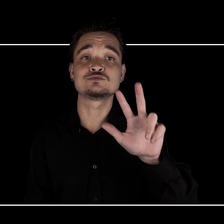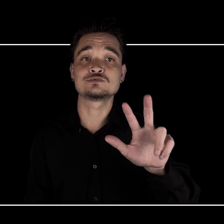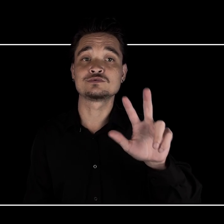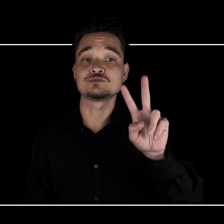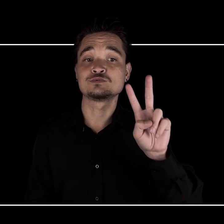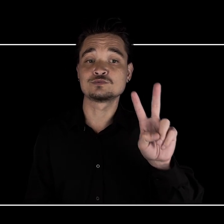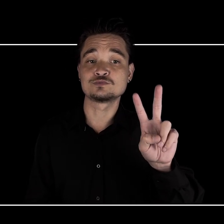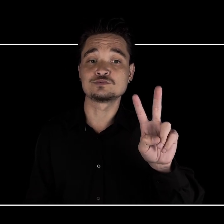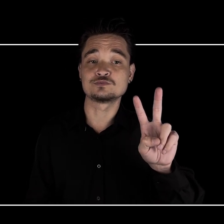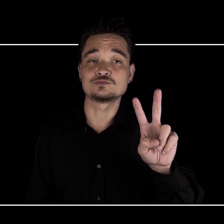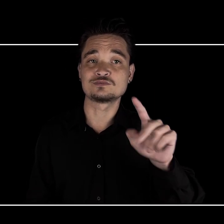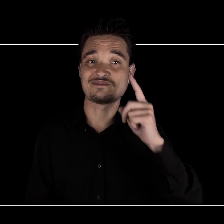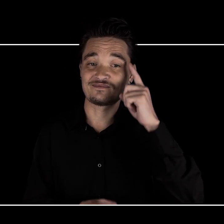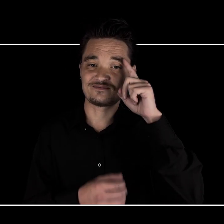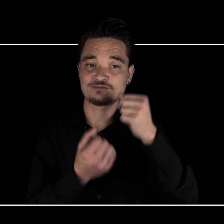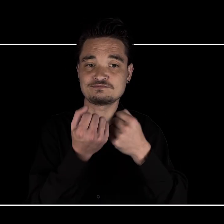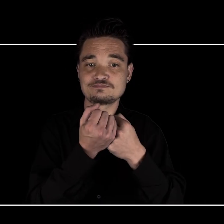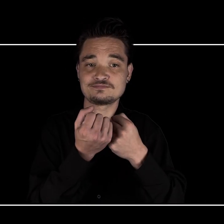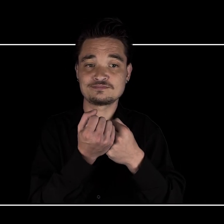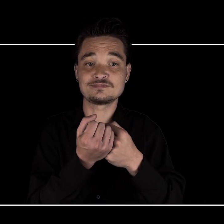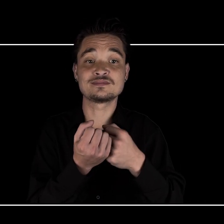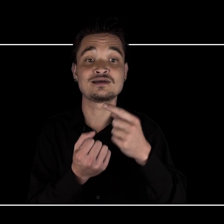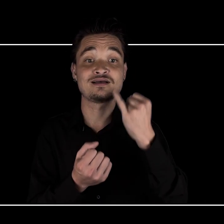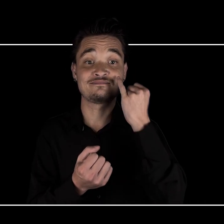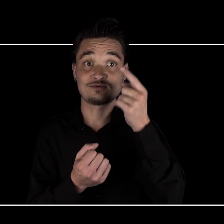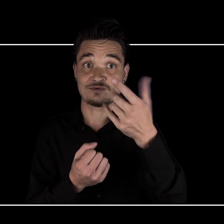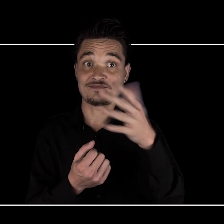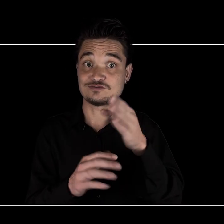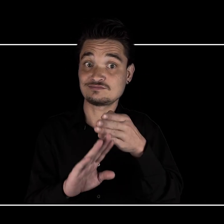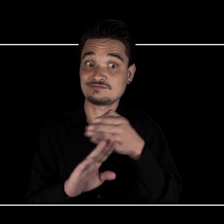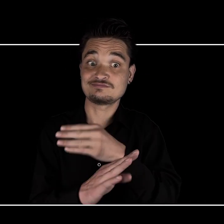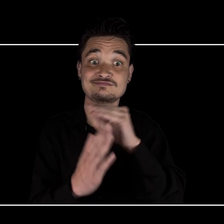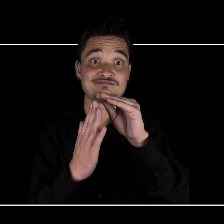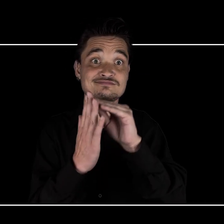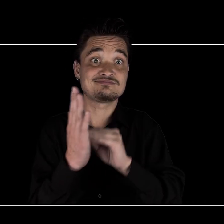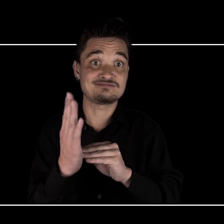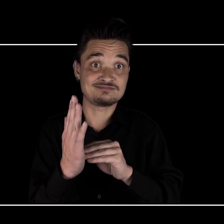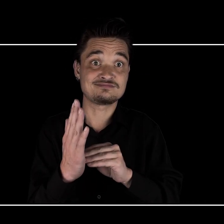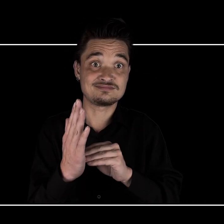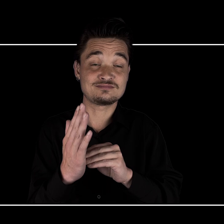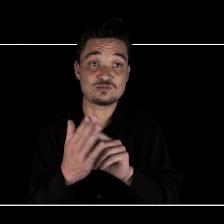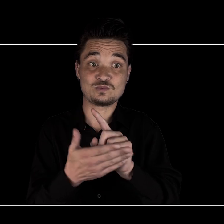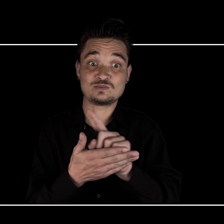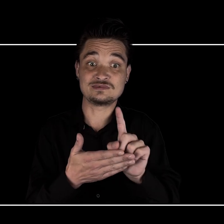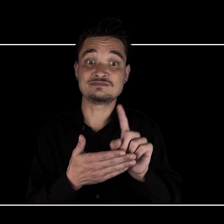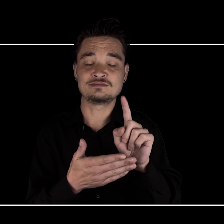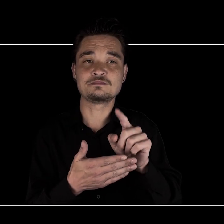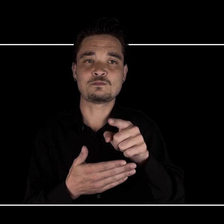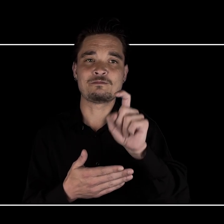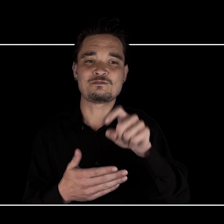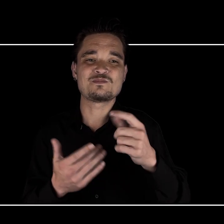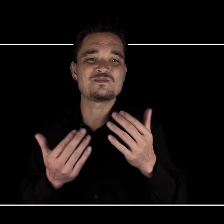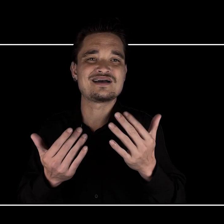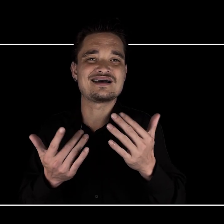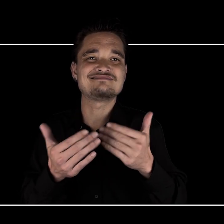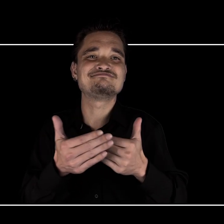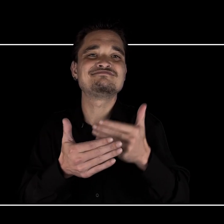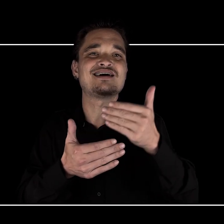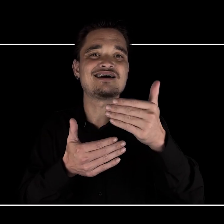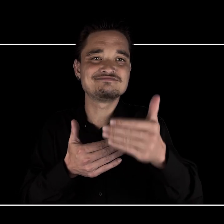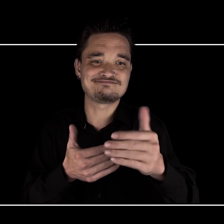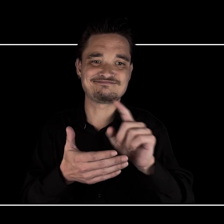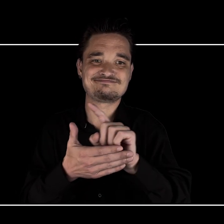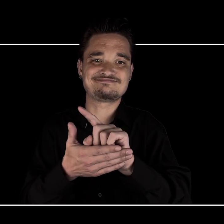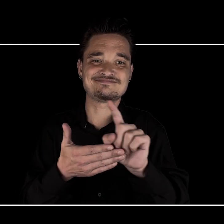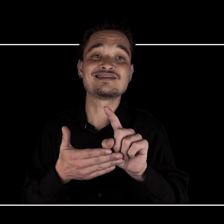877-214-3332 for help. If you have already filed your claim for the previous week, you will not see the filing button until the next